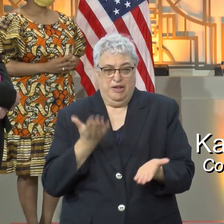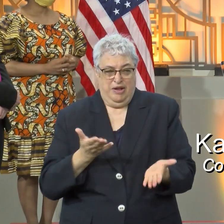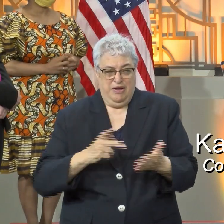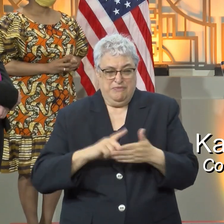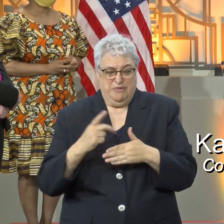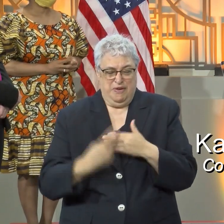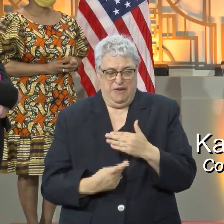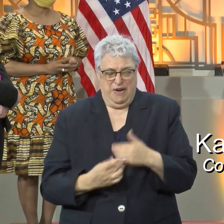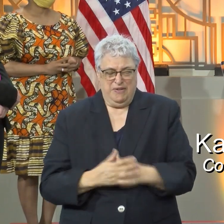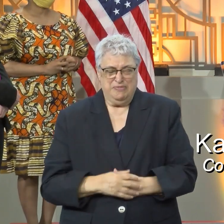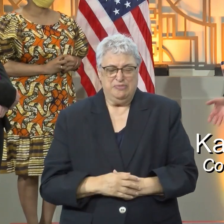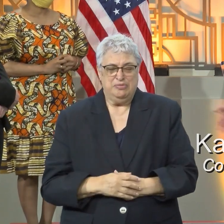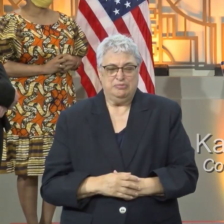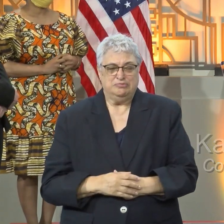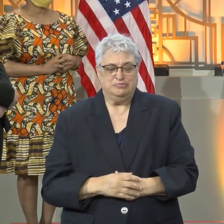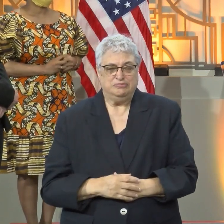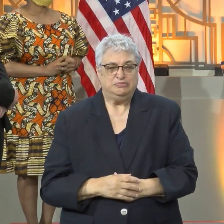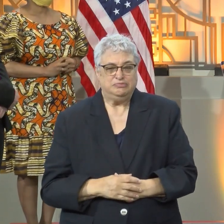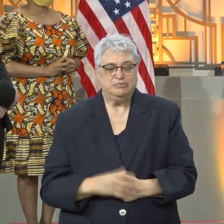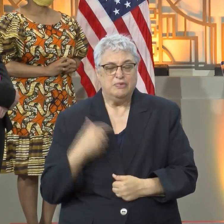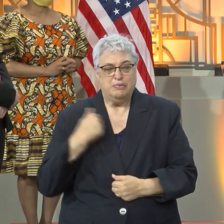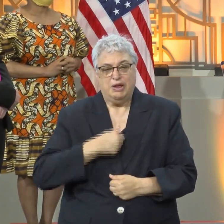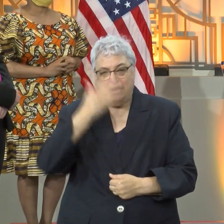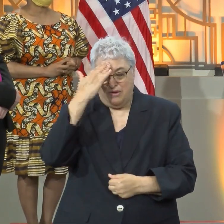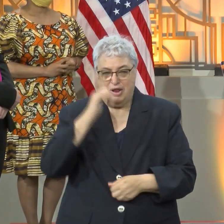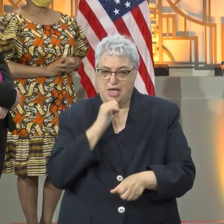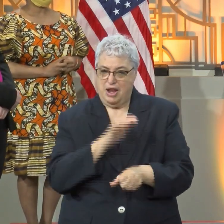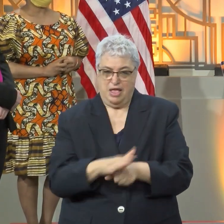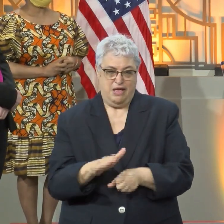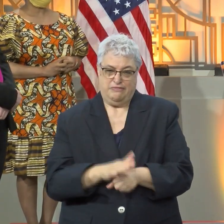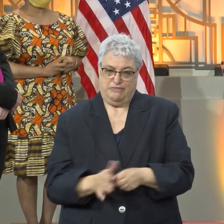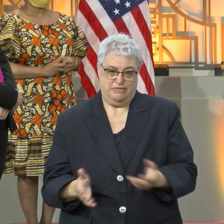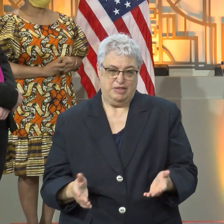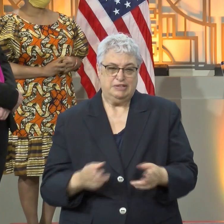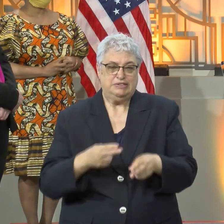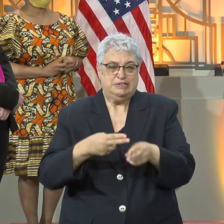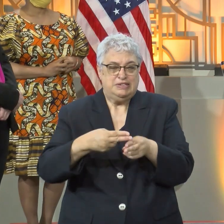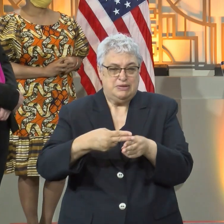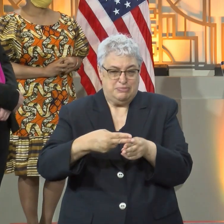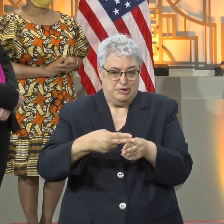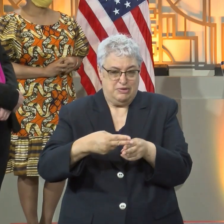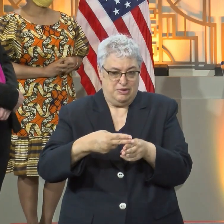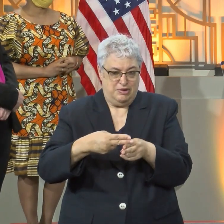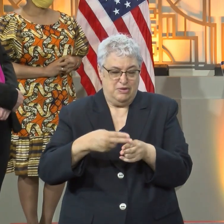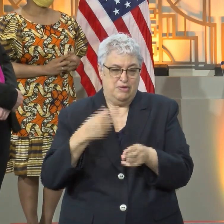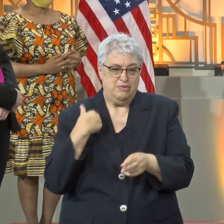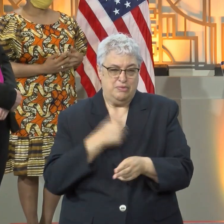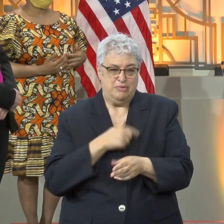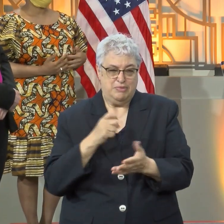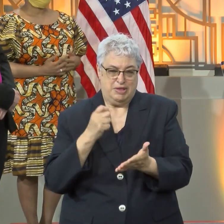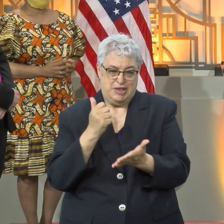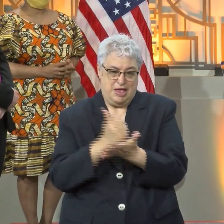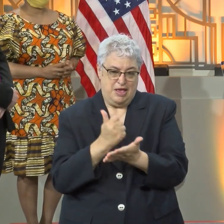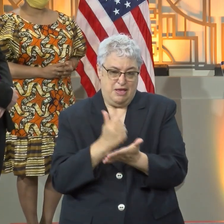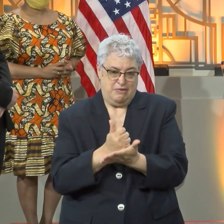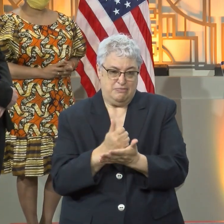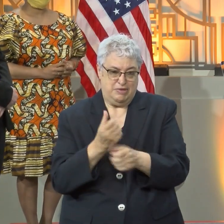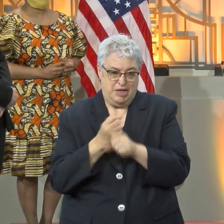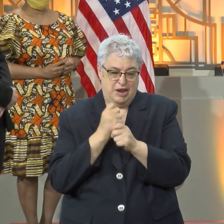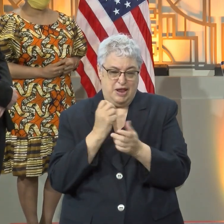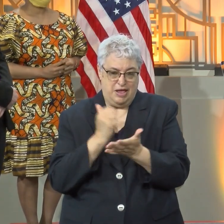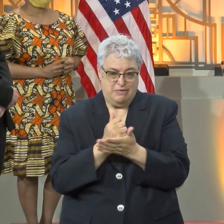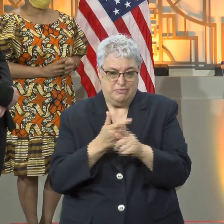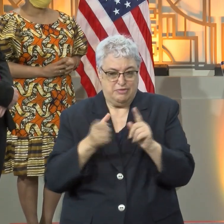program. We know it's not enough. We know it's not enough, and it's a temporary thing. We must have help from the